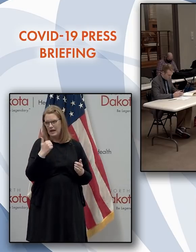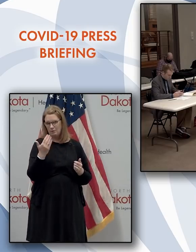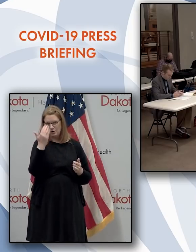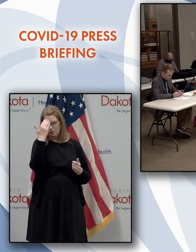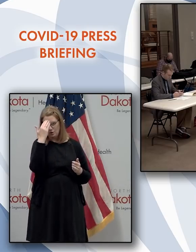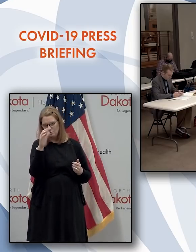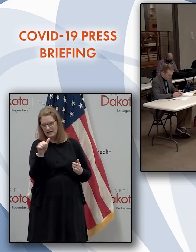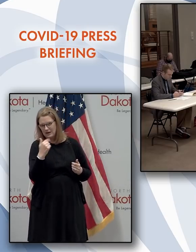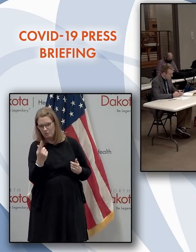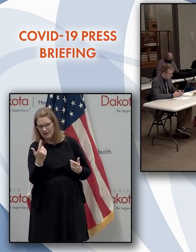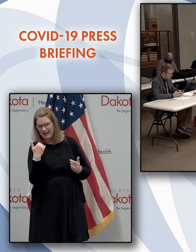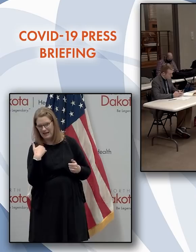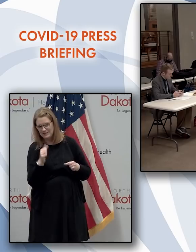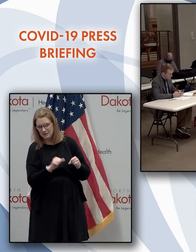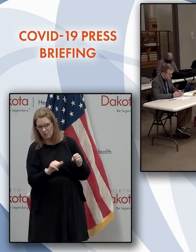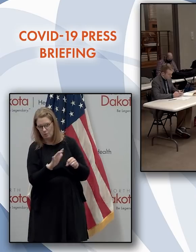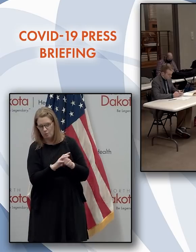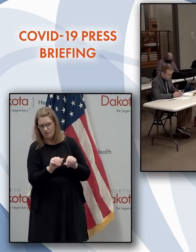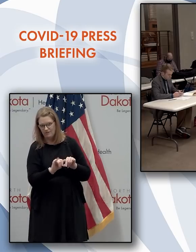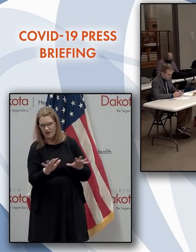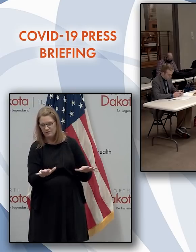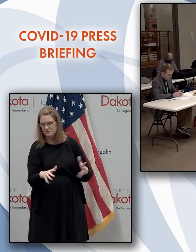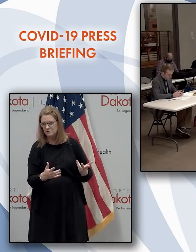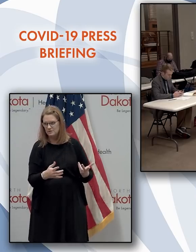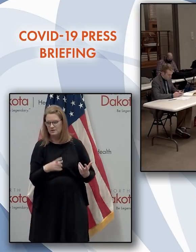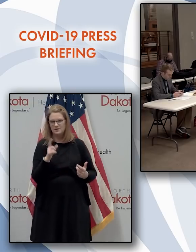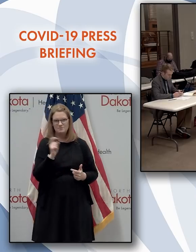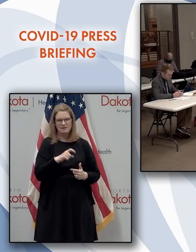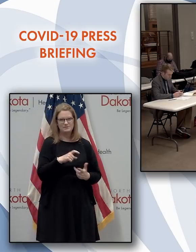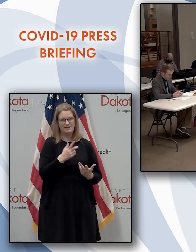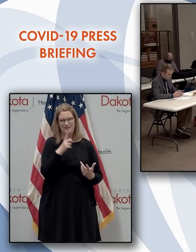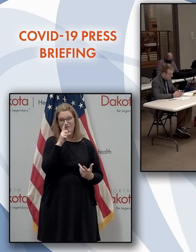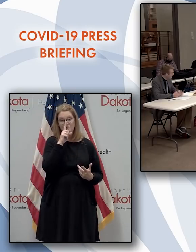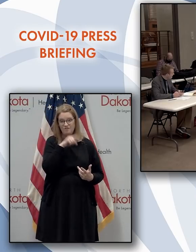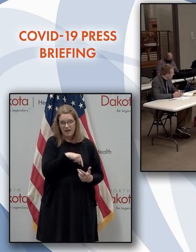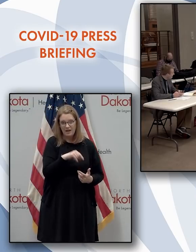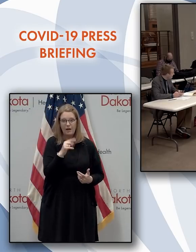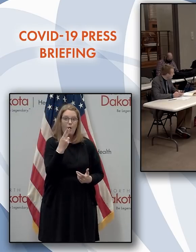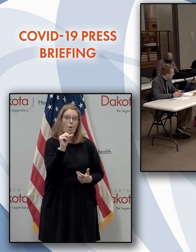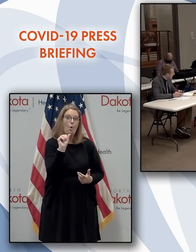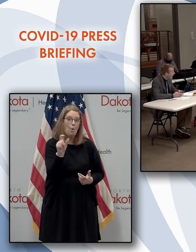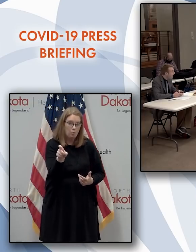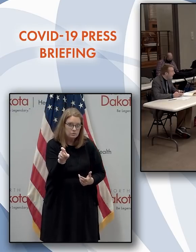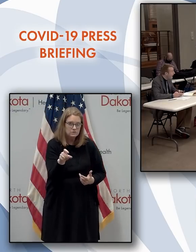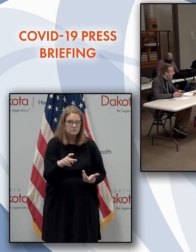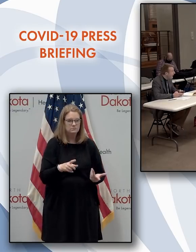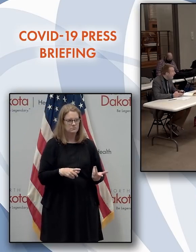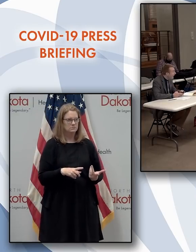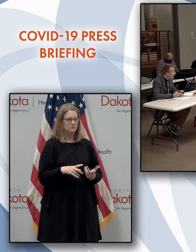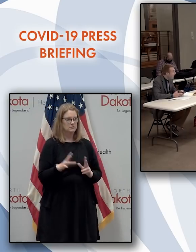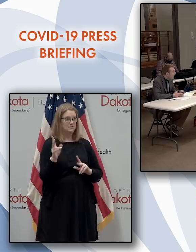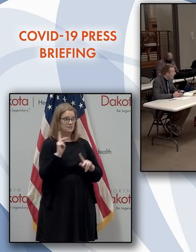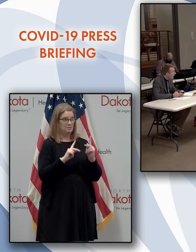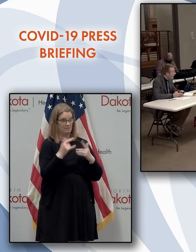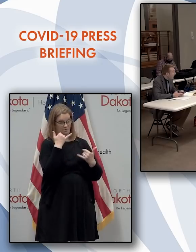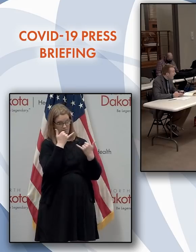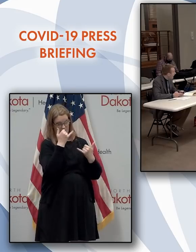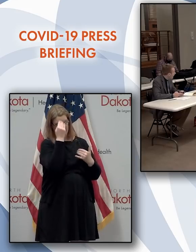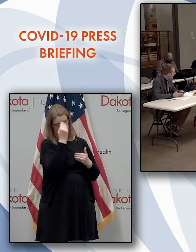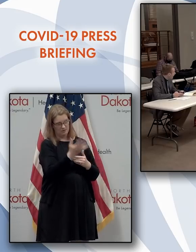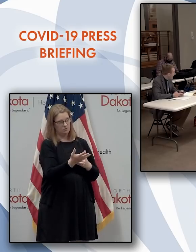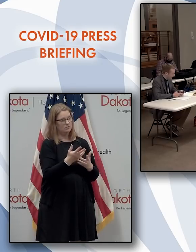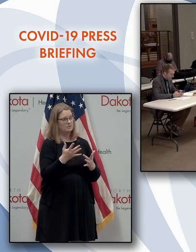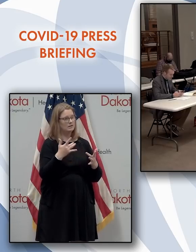knows anyone that has the coronavirus. This must be some kind of hoax. Are you hearing this, or are you concerned about